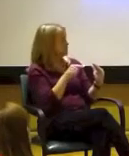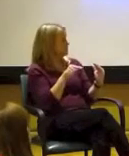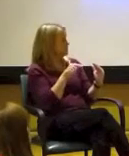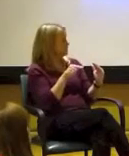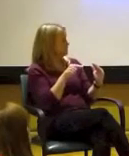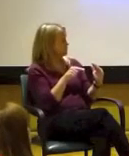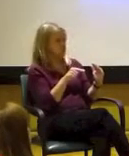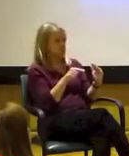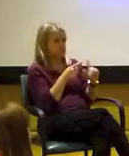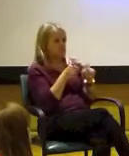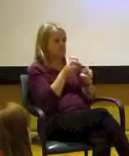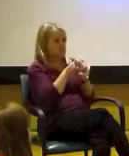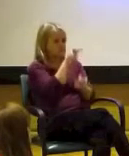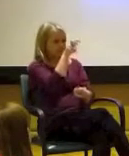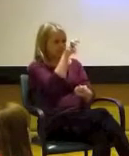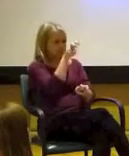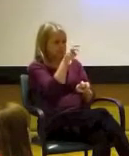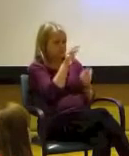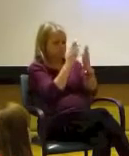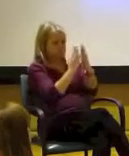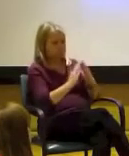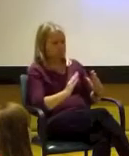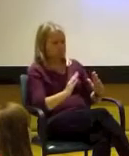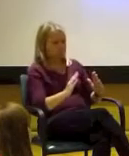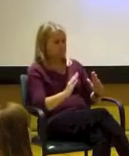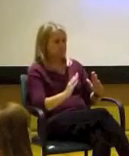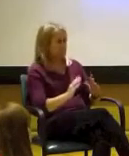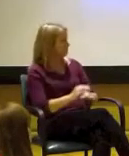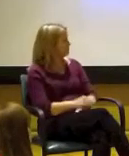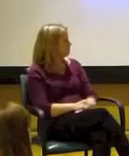wide part of the lower spinal canal there, and the